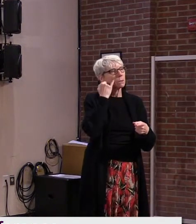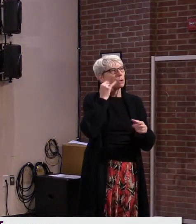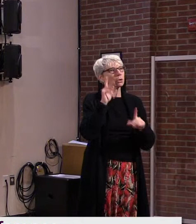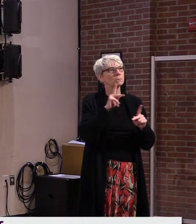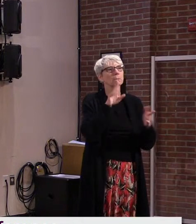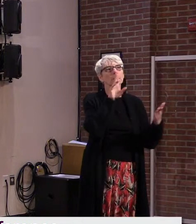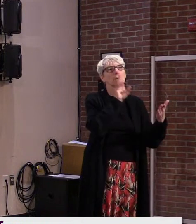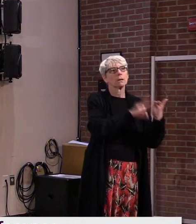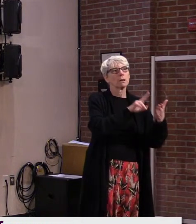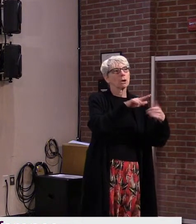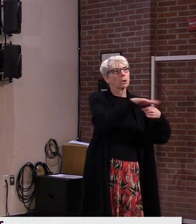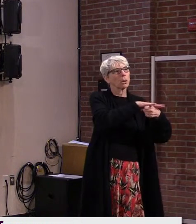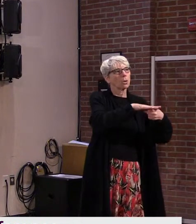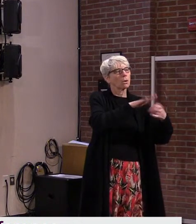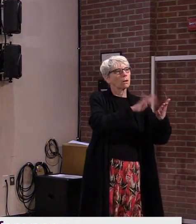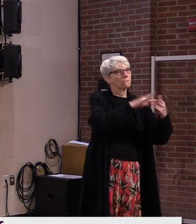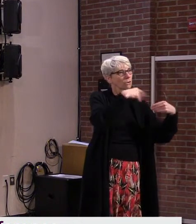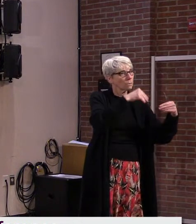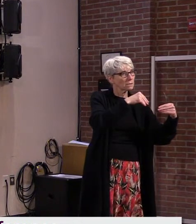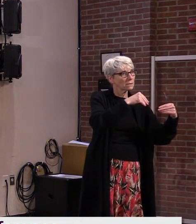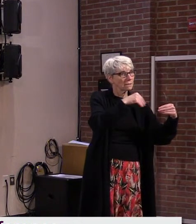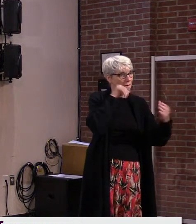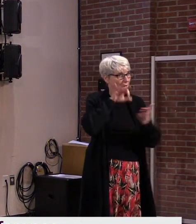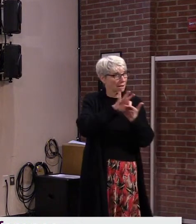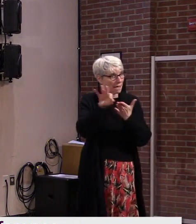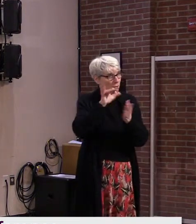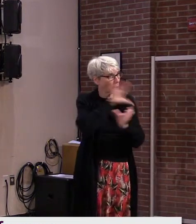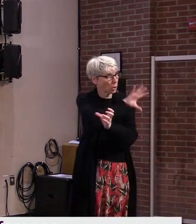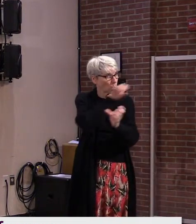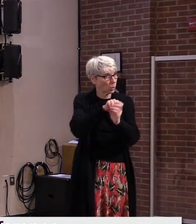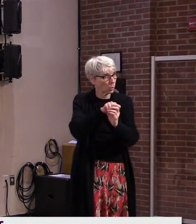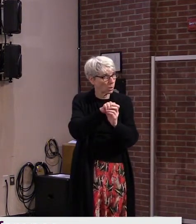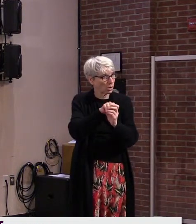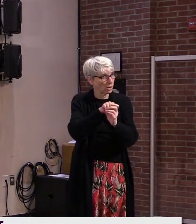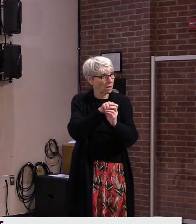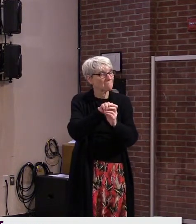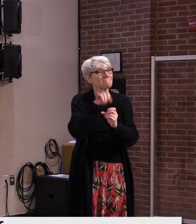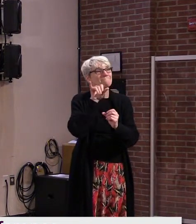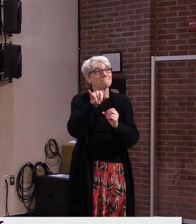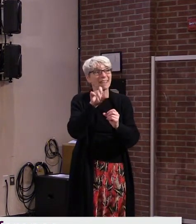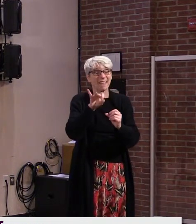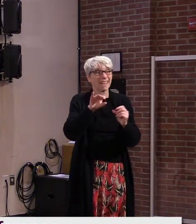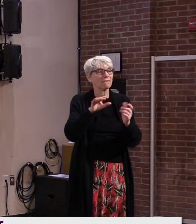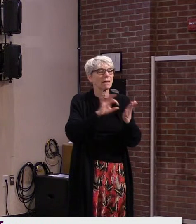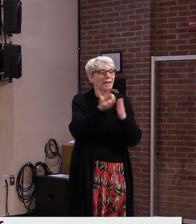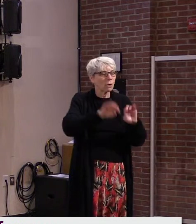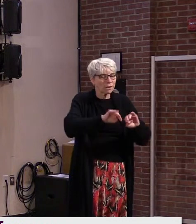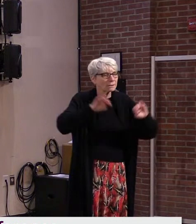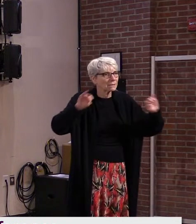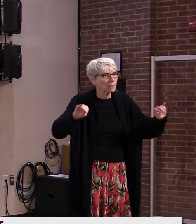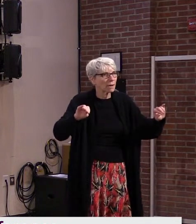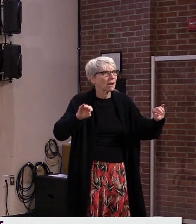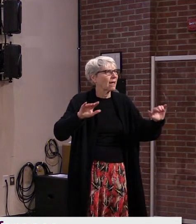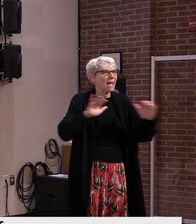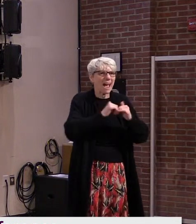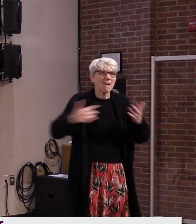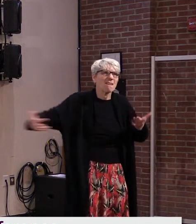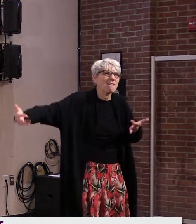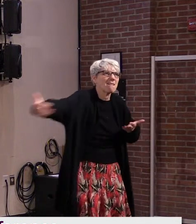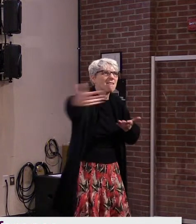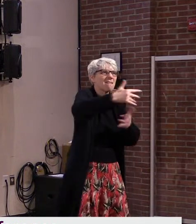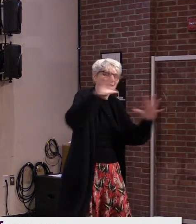that the case? And if it is there any way for you to capture the volume that pharmacies are